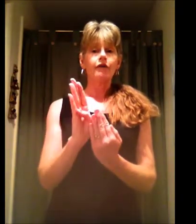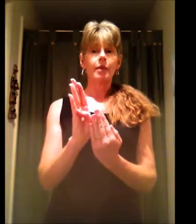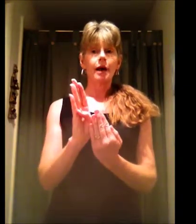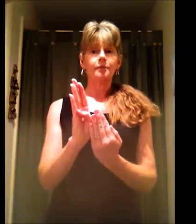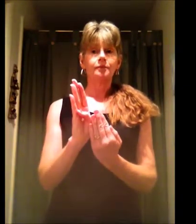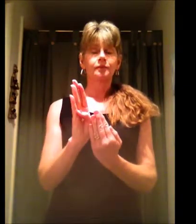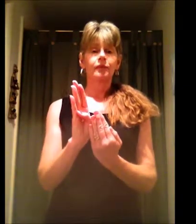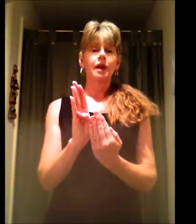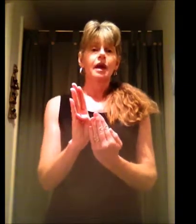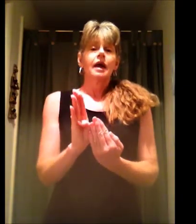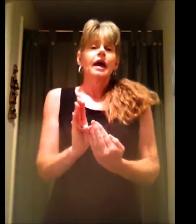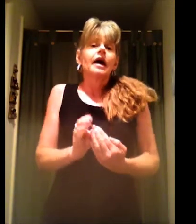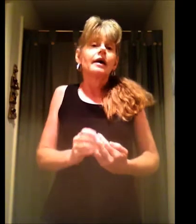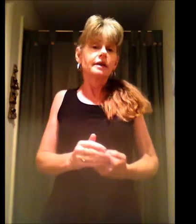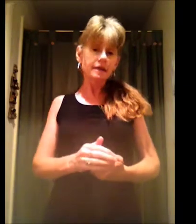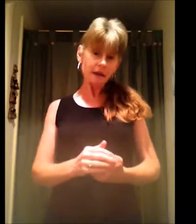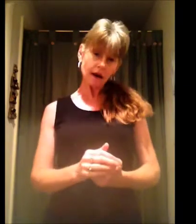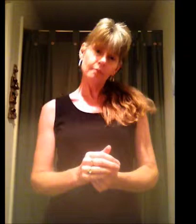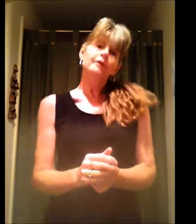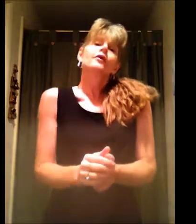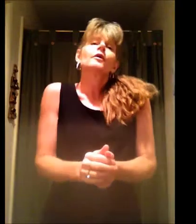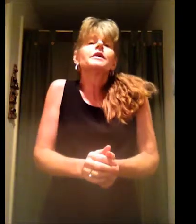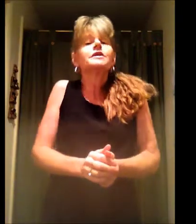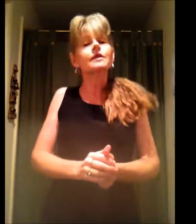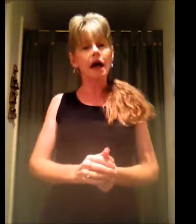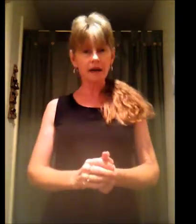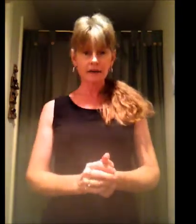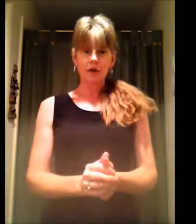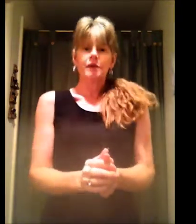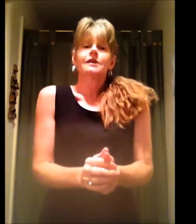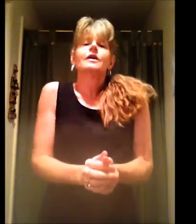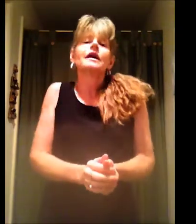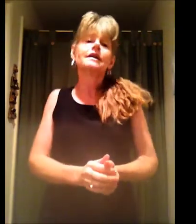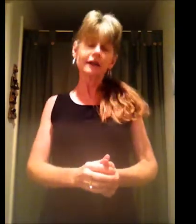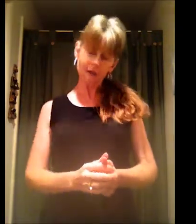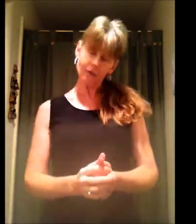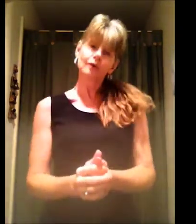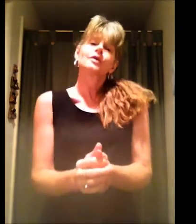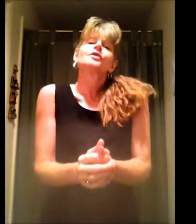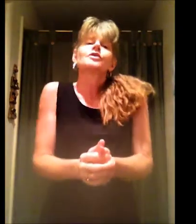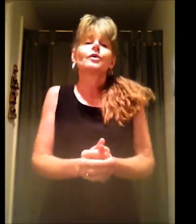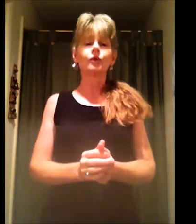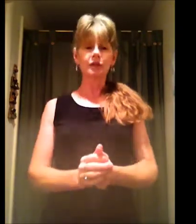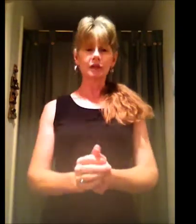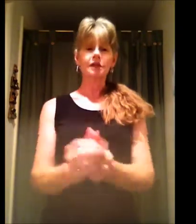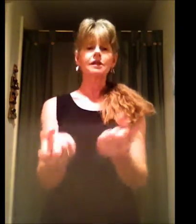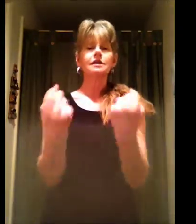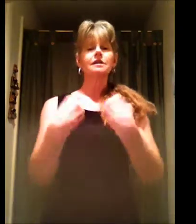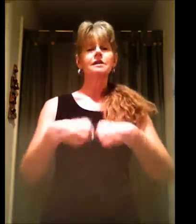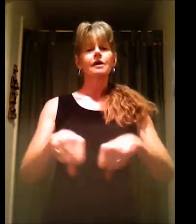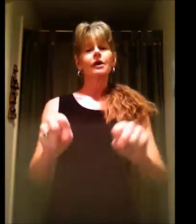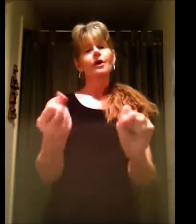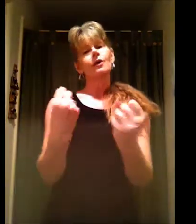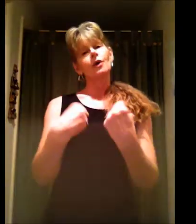alphabet. And before we do that, it's always a good idea to roll your shoulders, roll